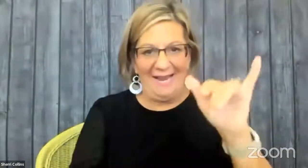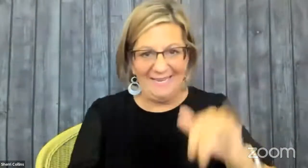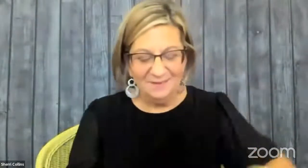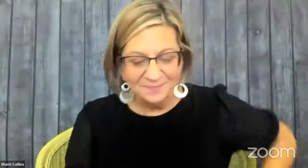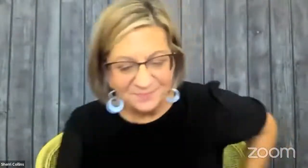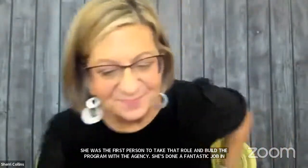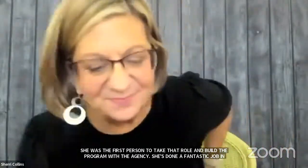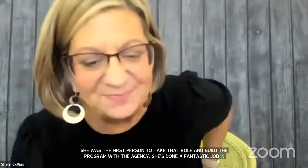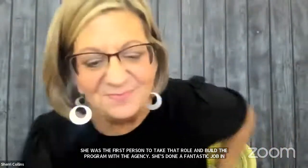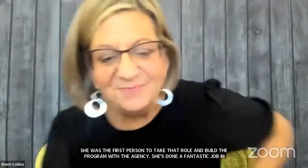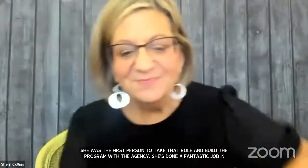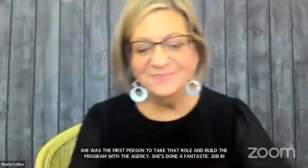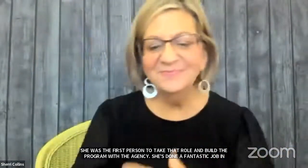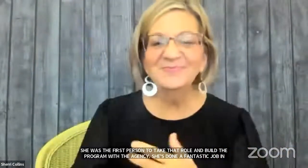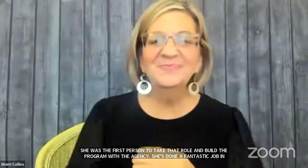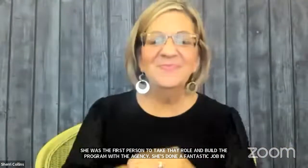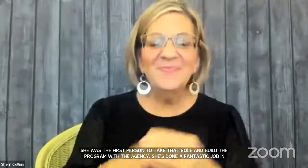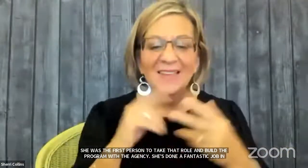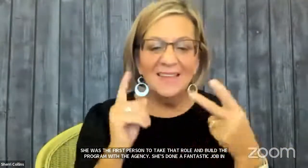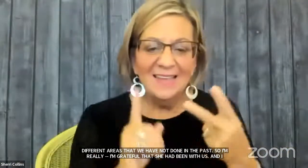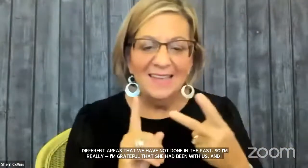again, Betty.